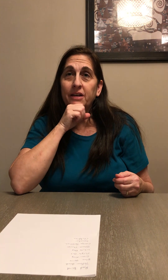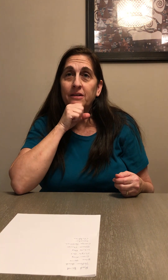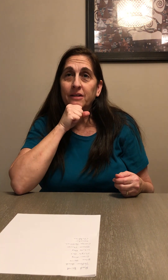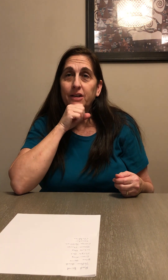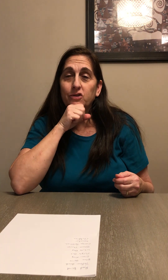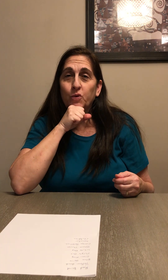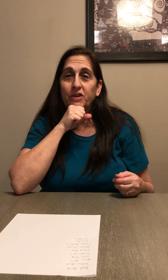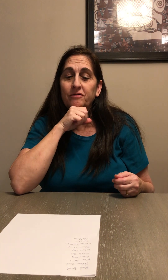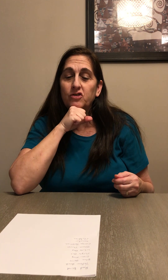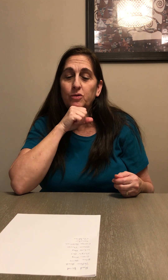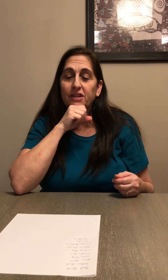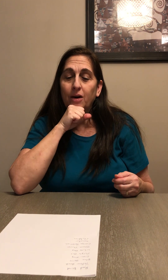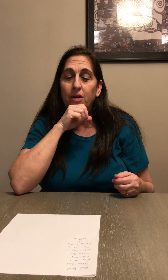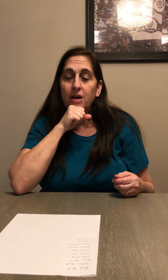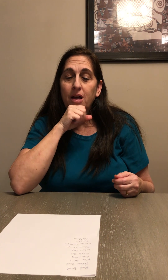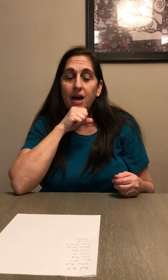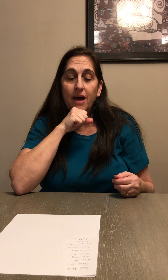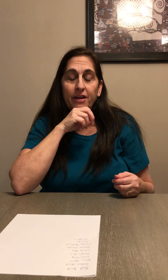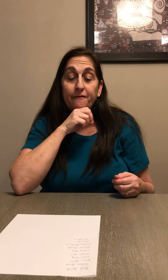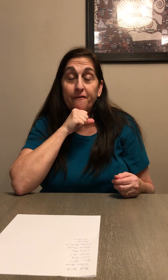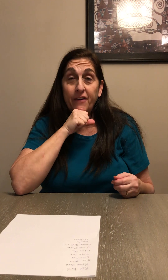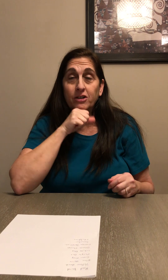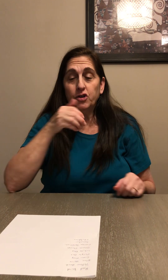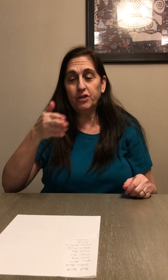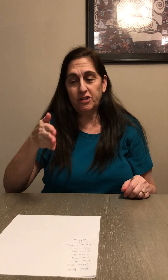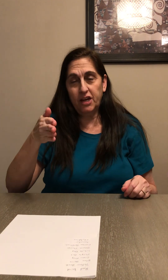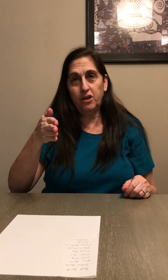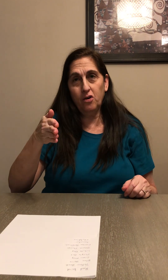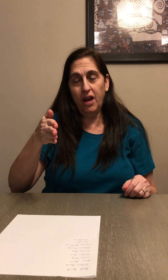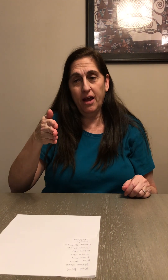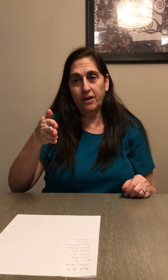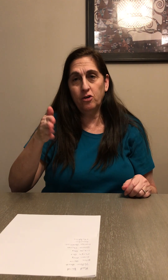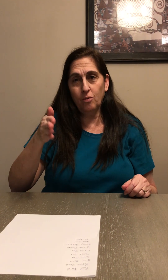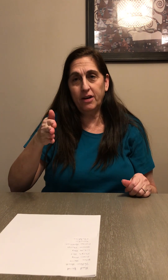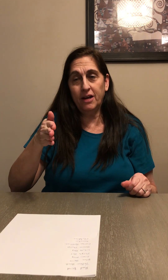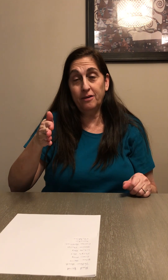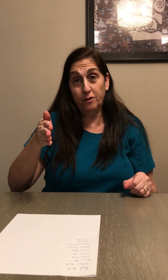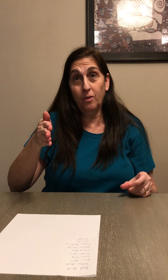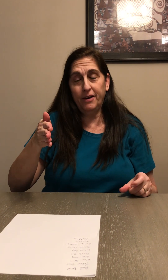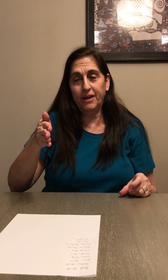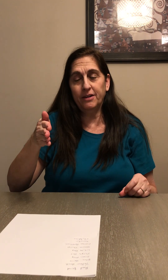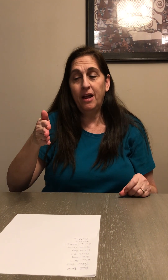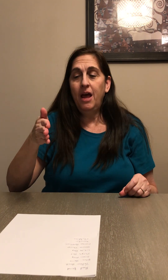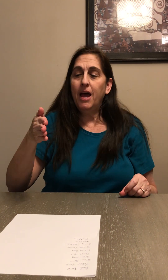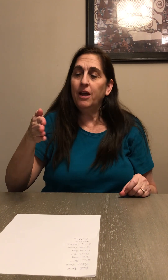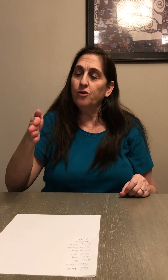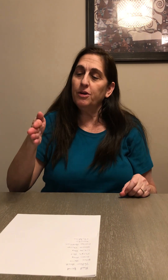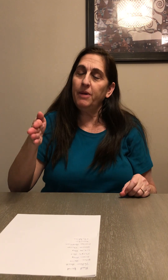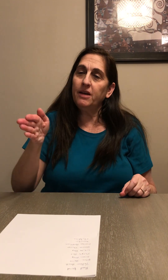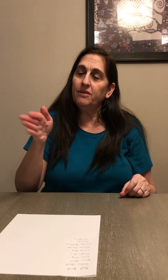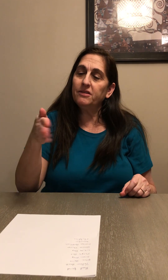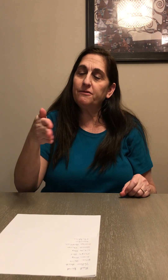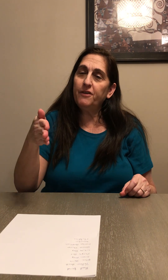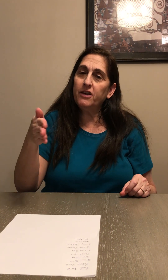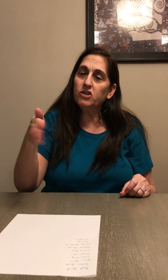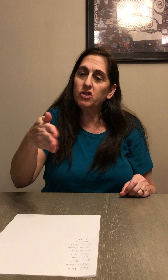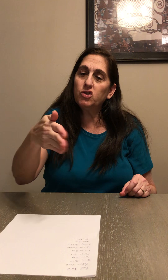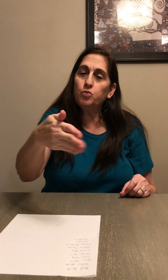like you're squeezing the juice out. And then fish, you're going to take your hand, your right hand if you're right-handed, and you're going to make this fish